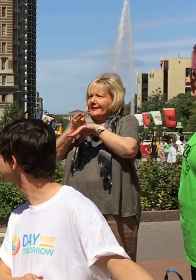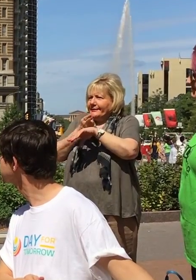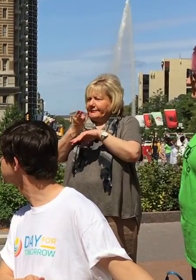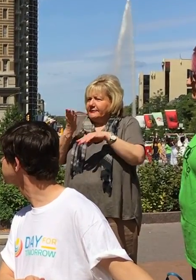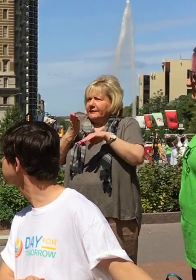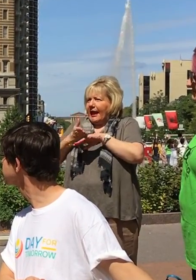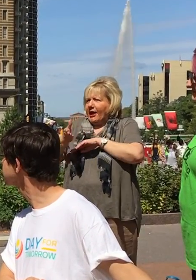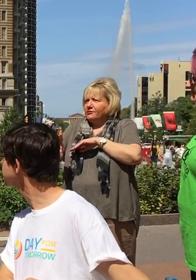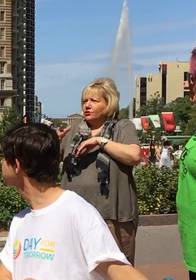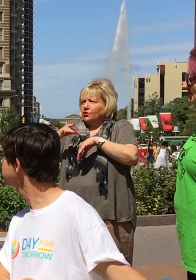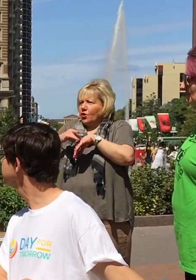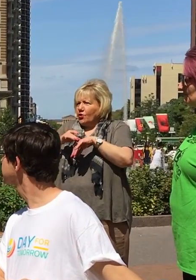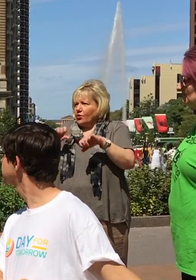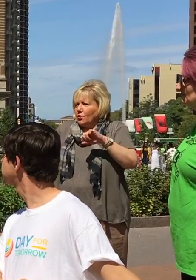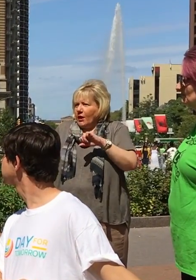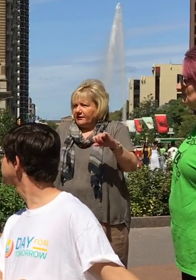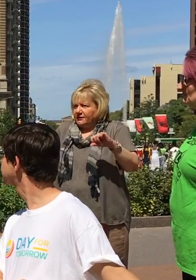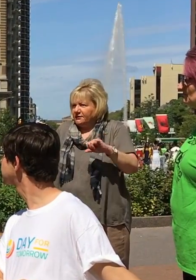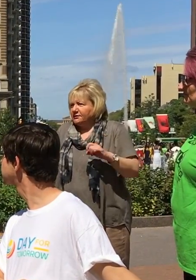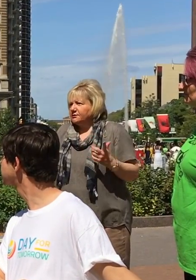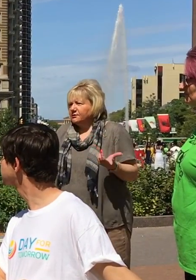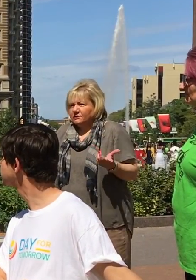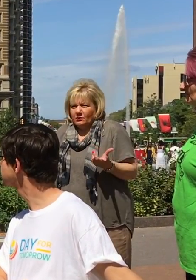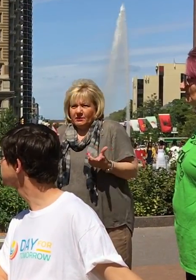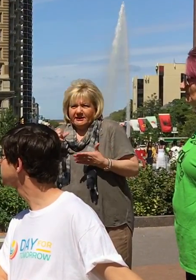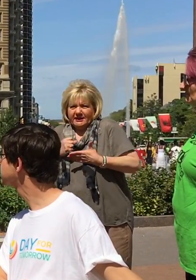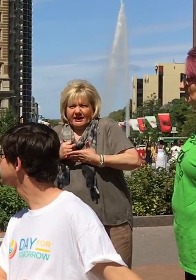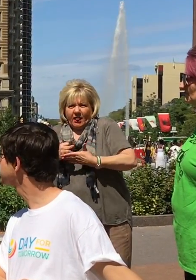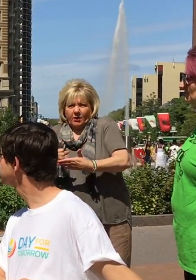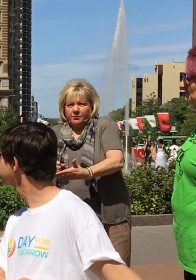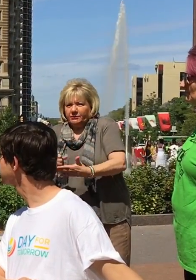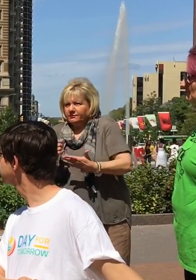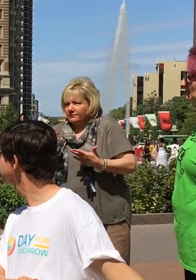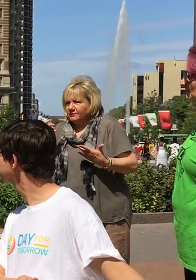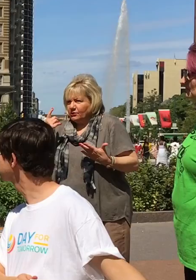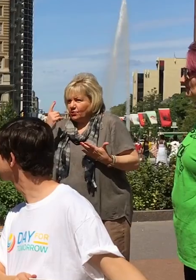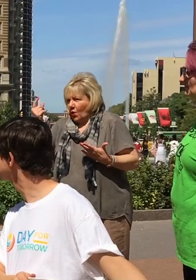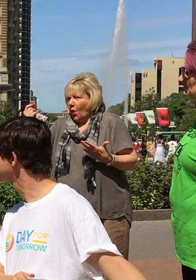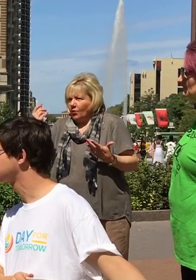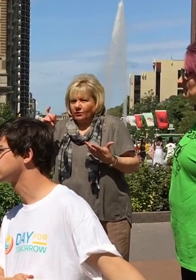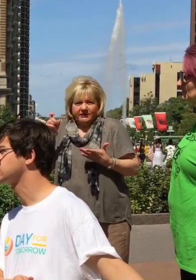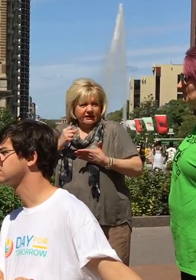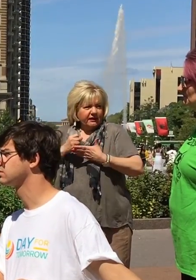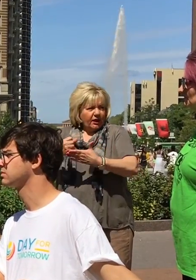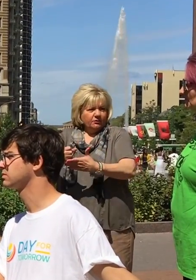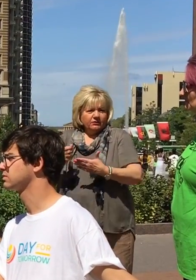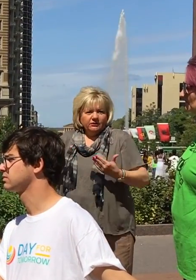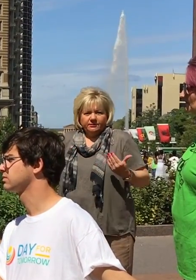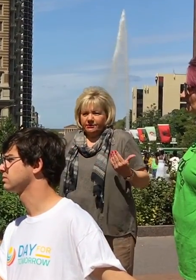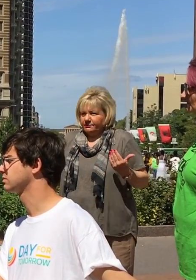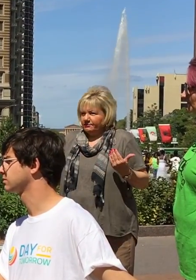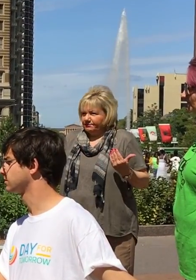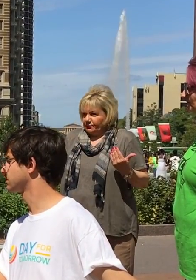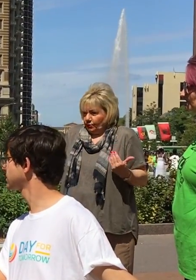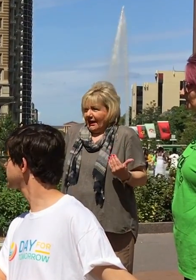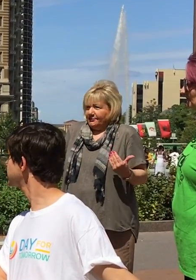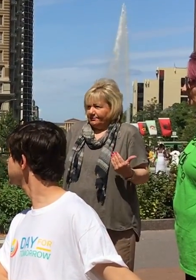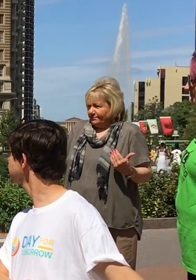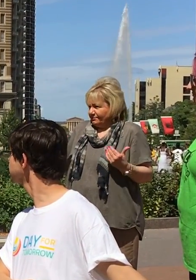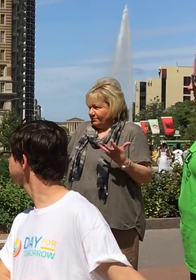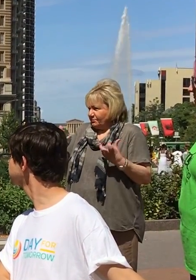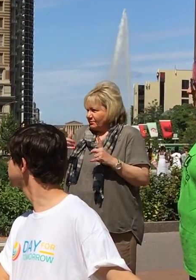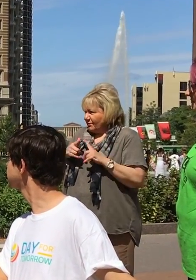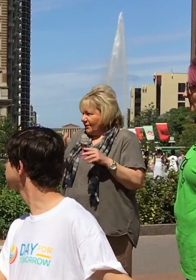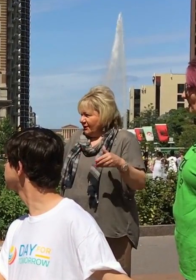earthquake. We need help to go, and that's what we need to profound. But today we are here to